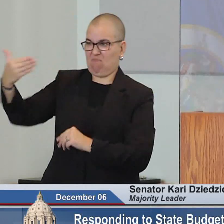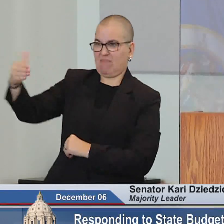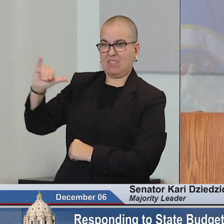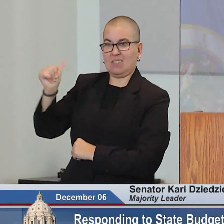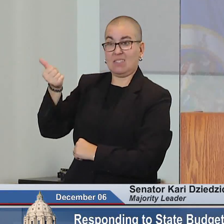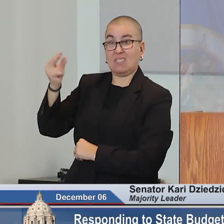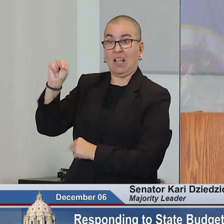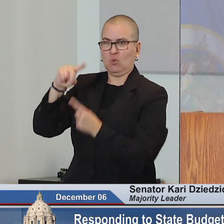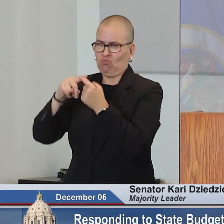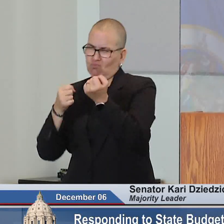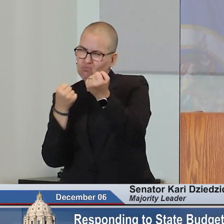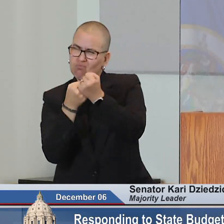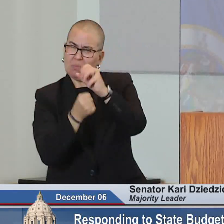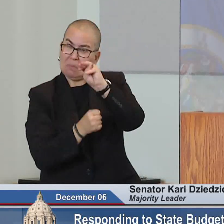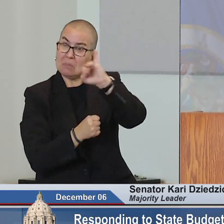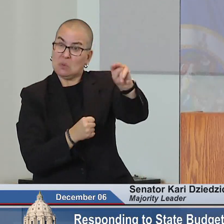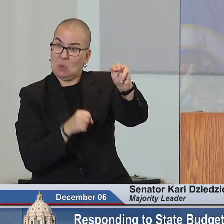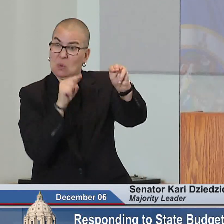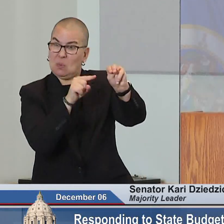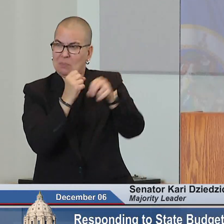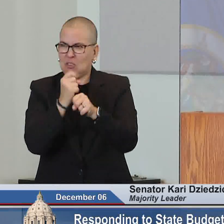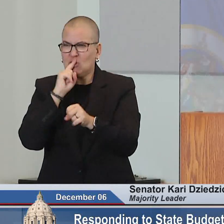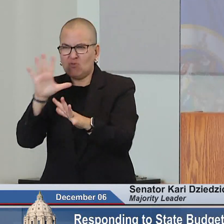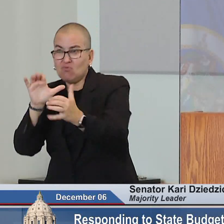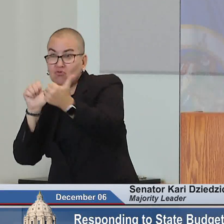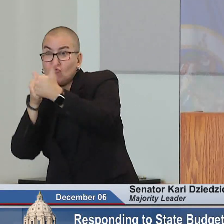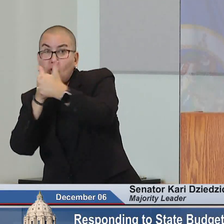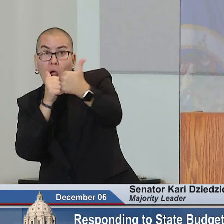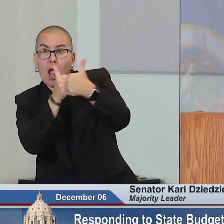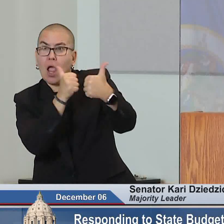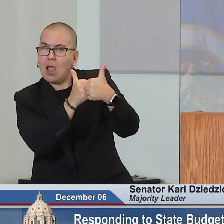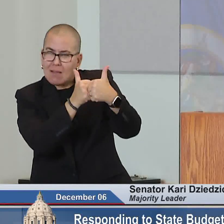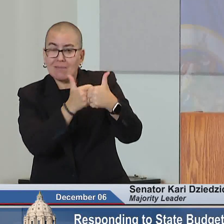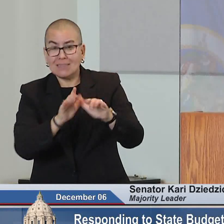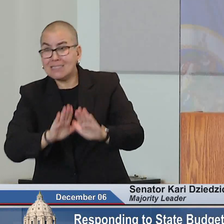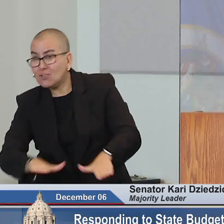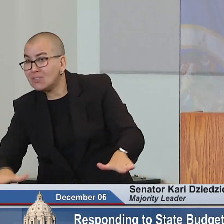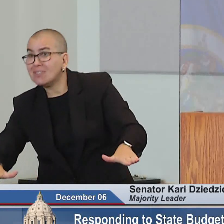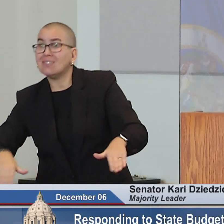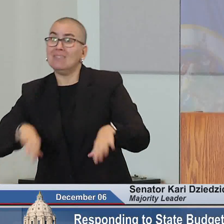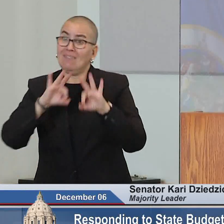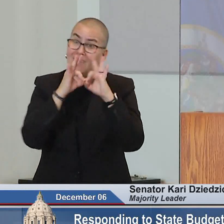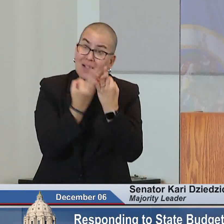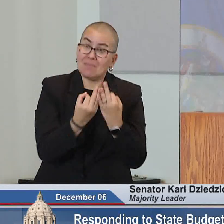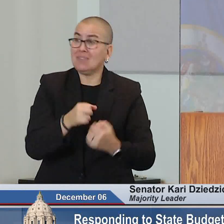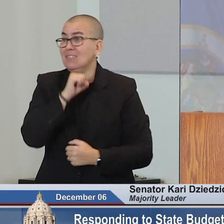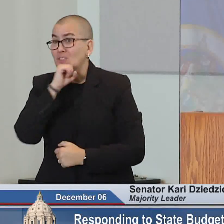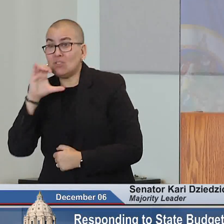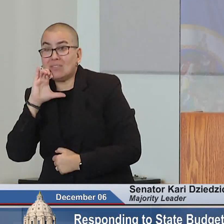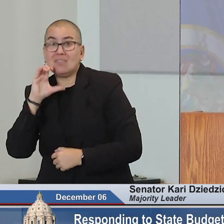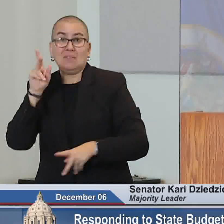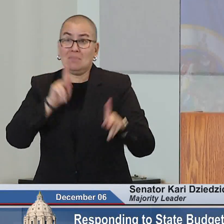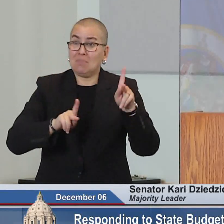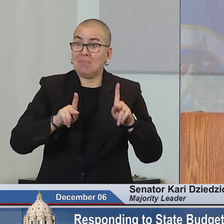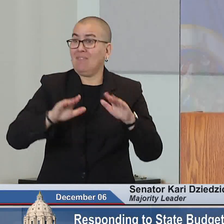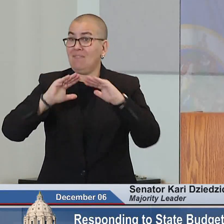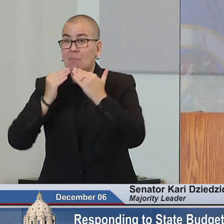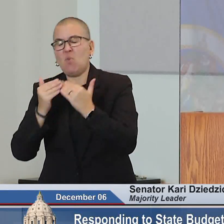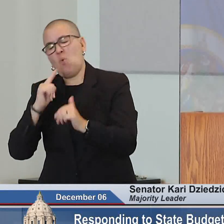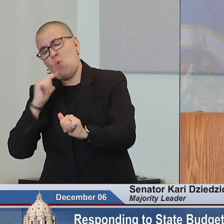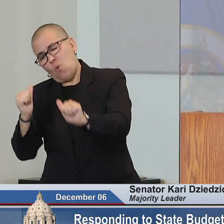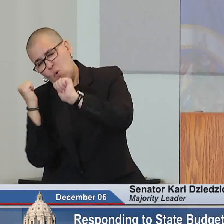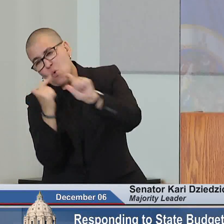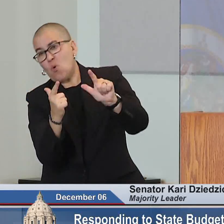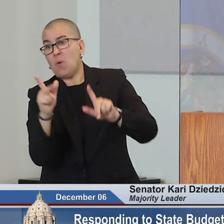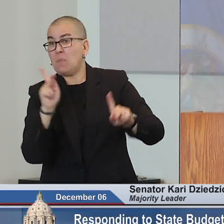tackle the challenges facing kids, families, workers, seniors, and our communities so all Minnesotans can succeed.